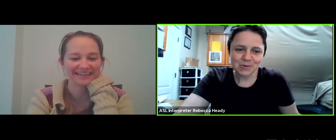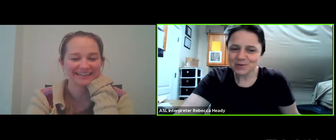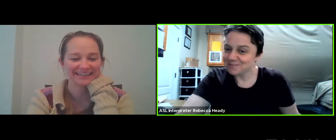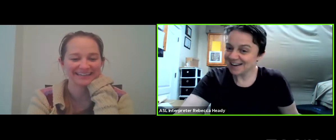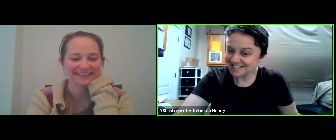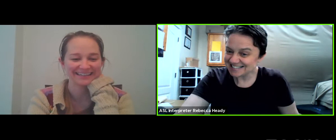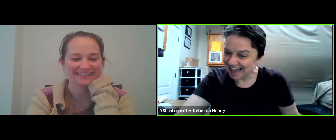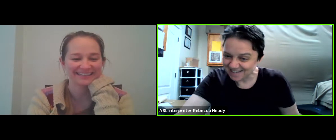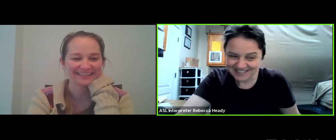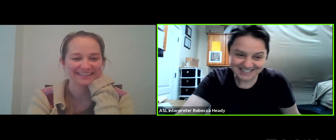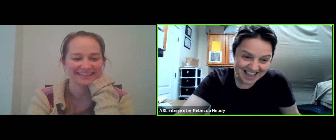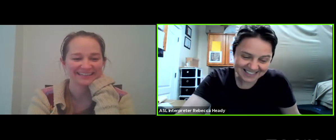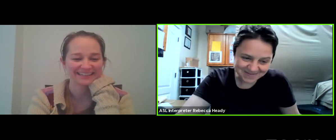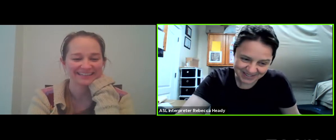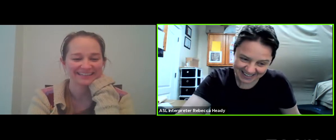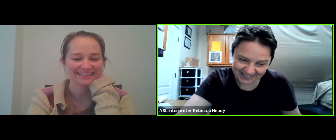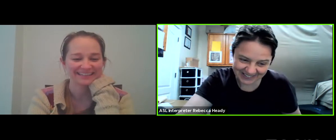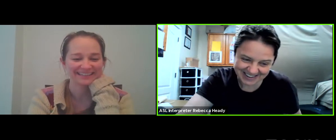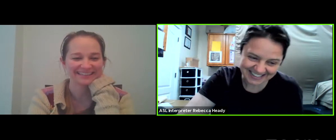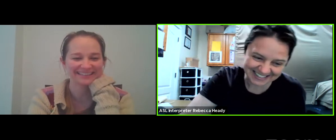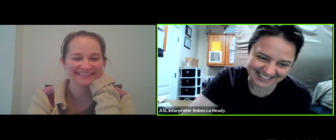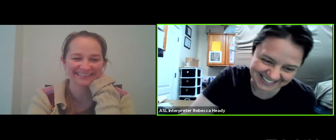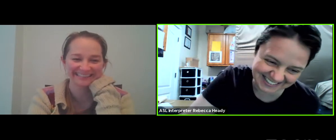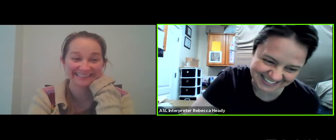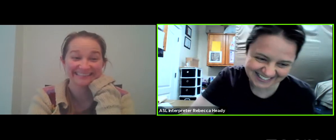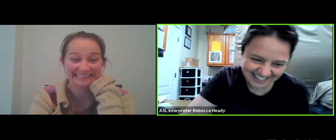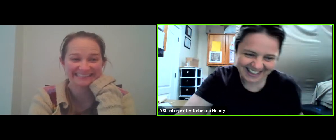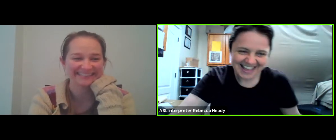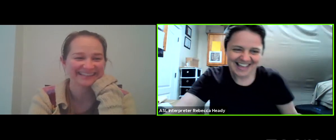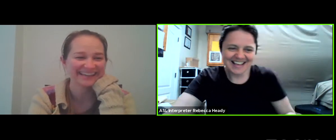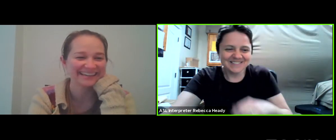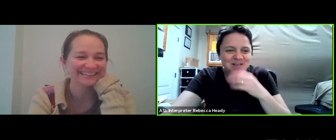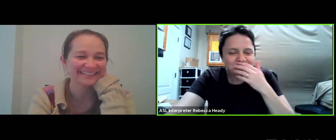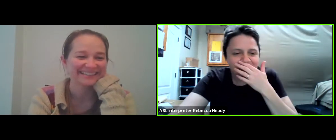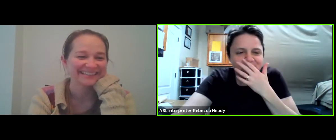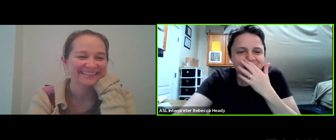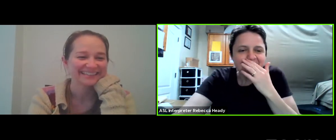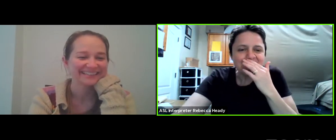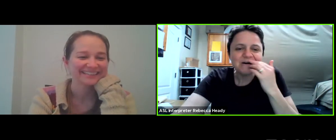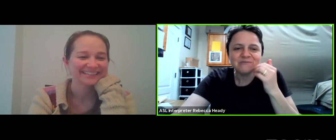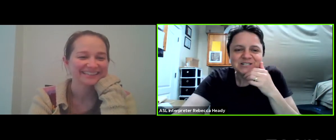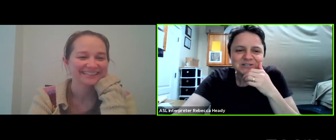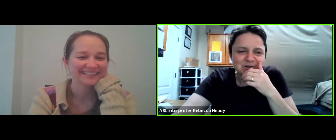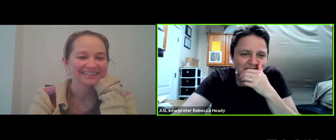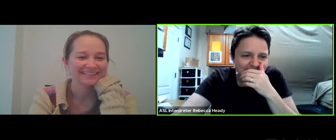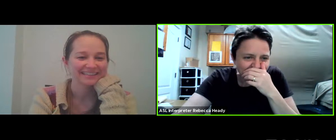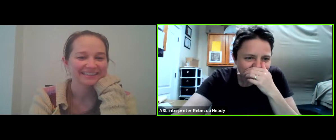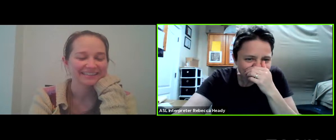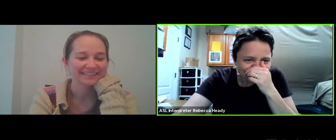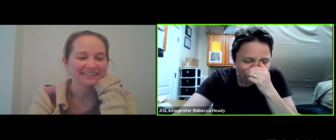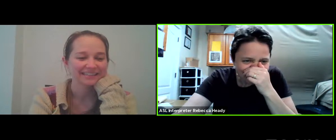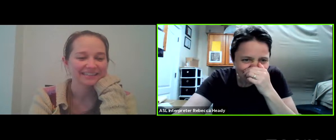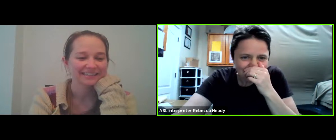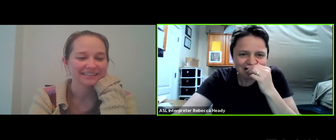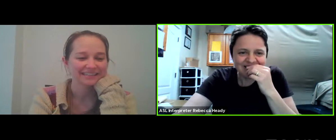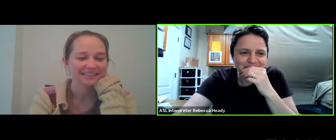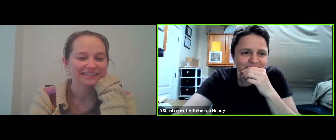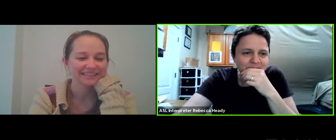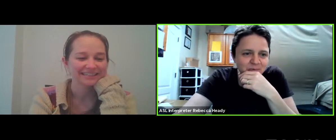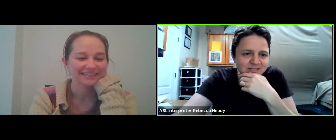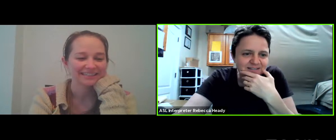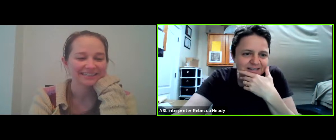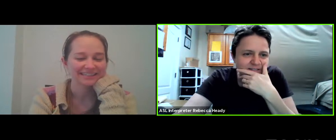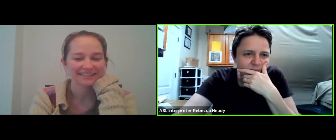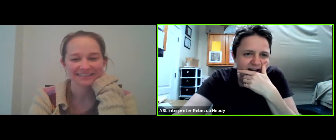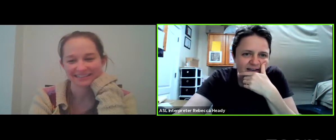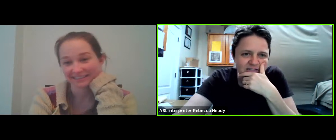So we might just have to take the mini quiz. Maybe, I don't know if we should do it right after we learned it, or